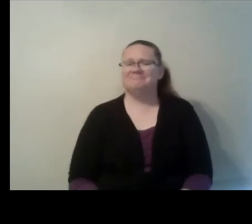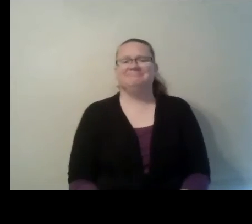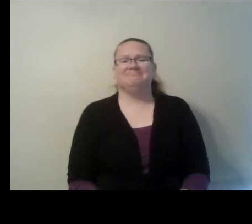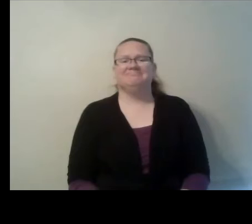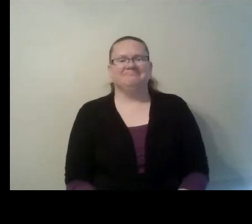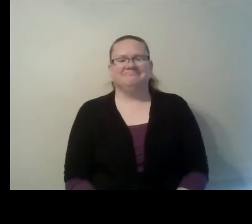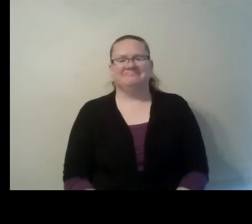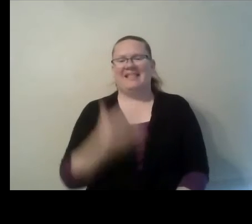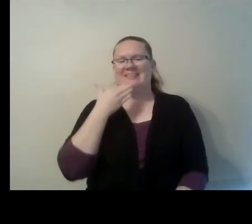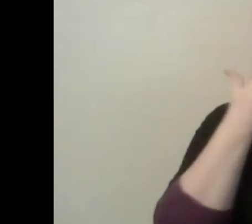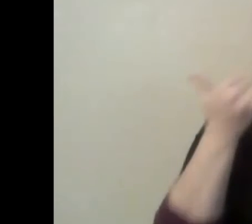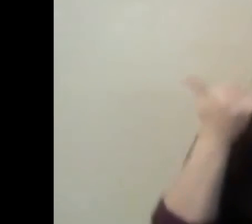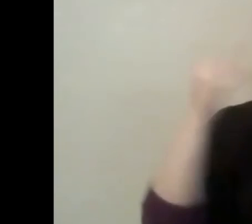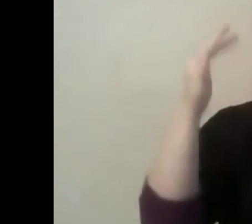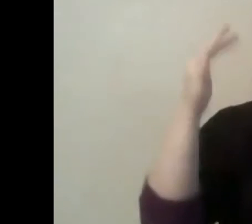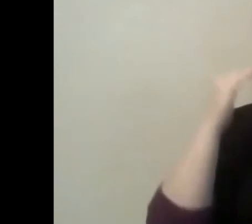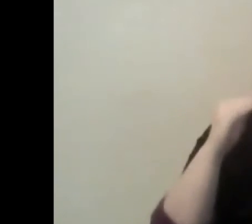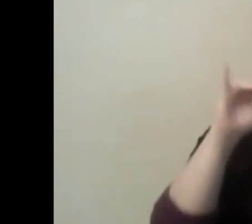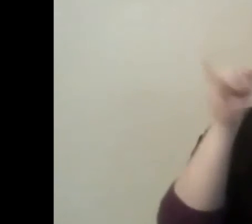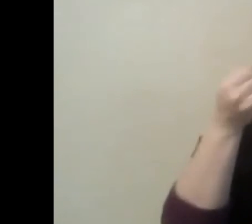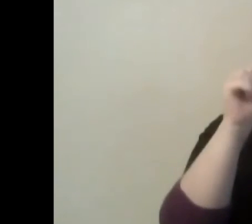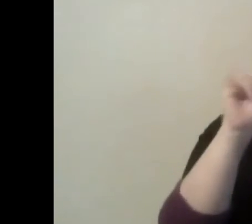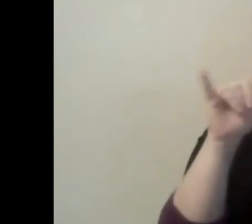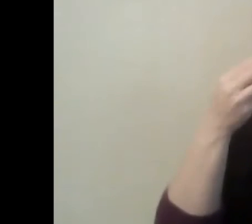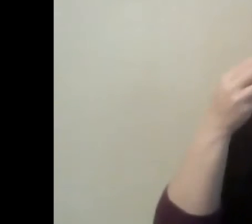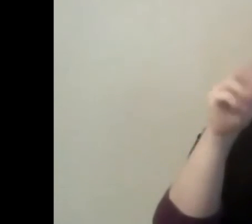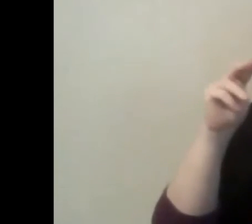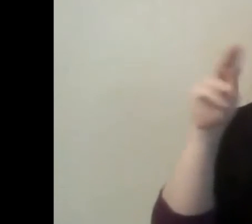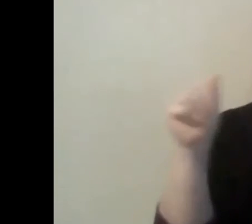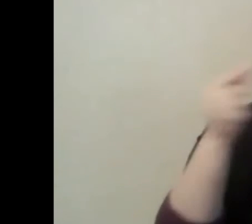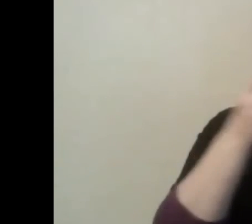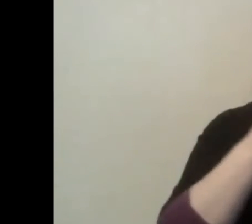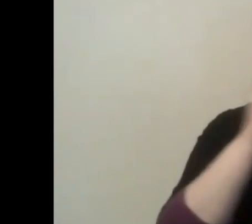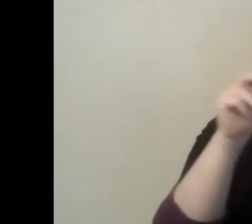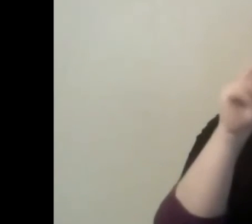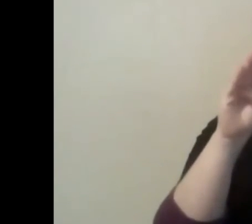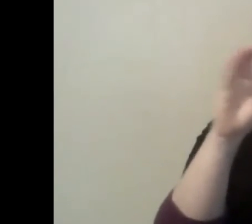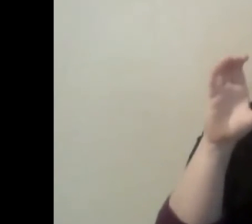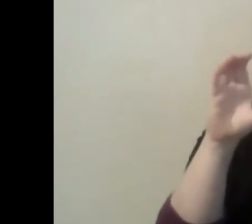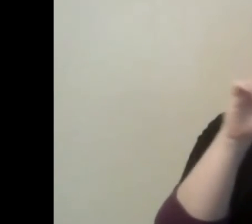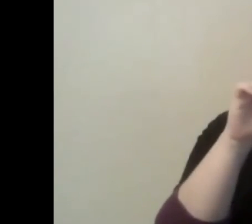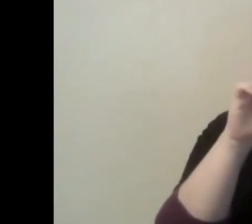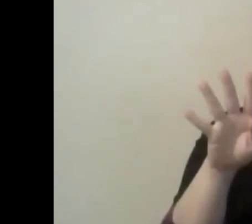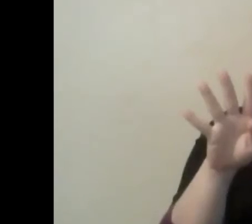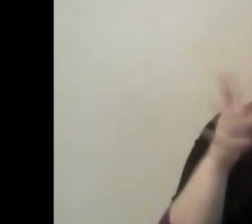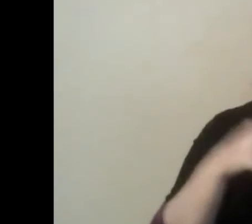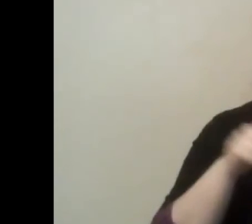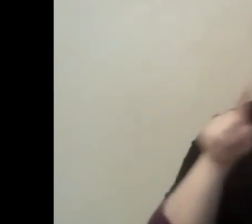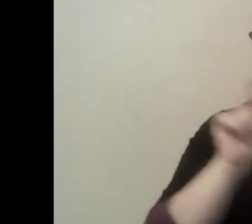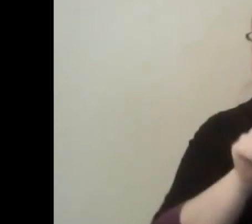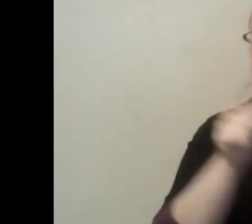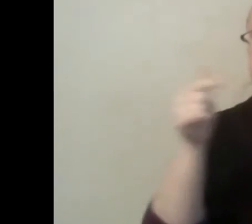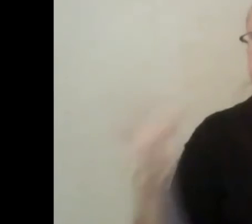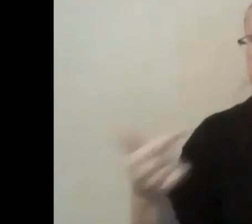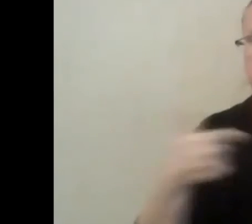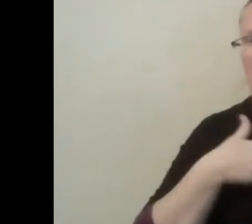Thanks, Brooks. Next will be Jay Hanna from NBC 24. While his mic is getting released here, I